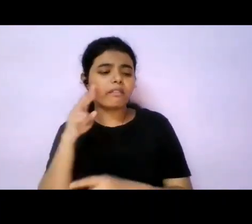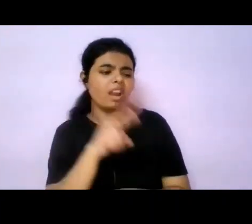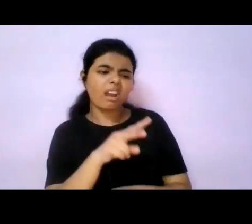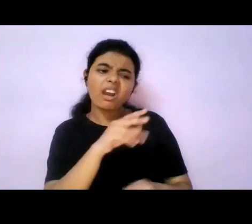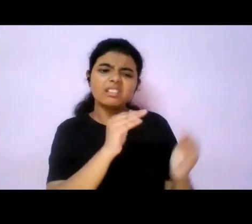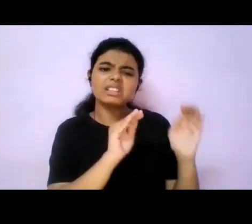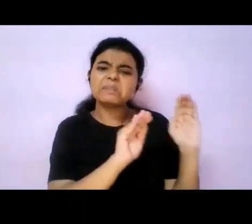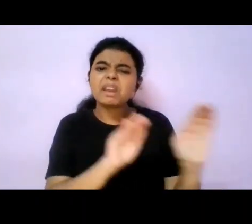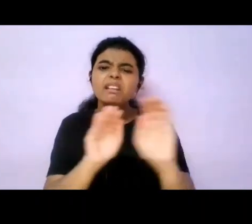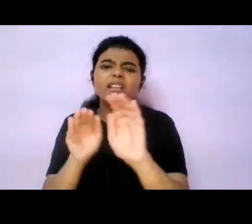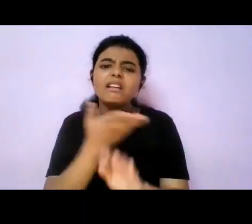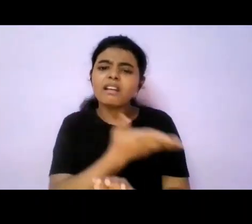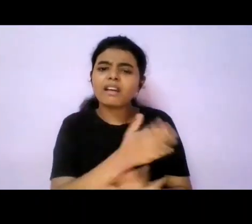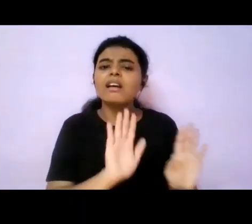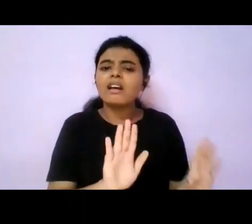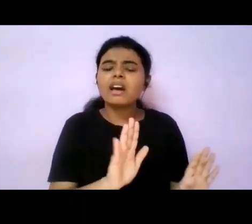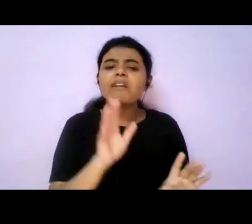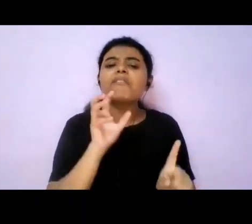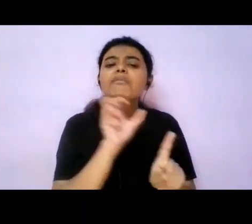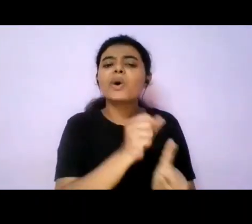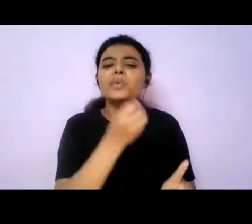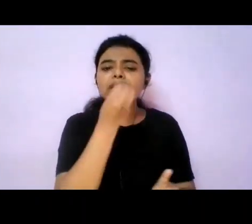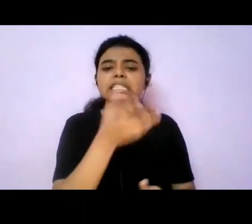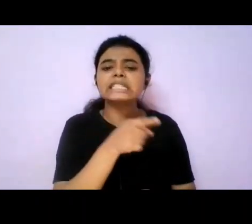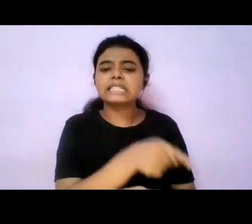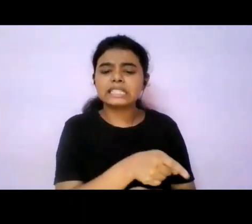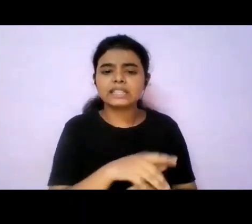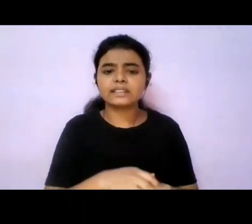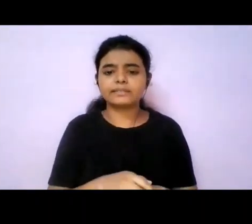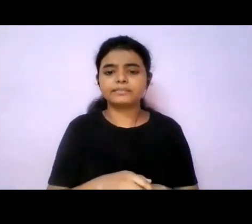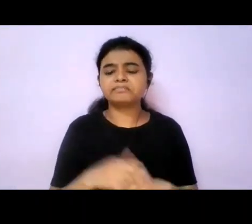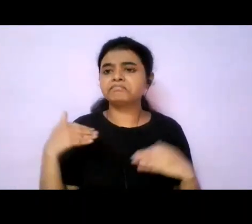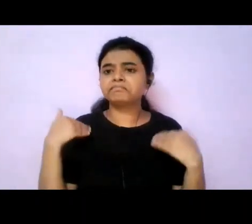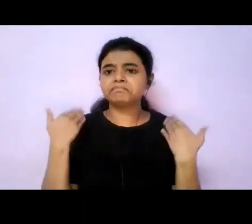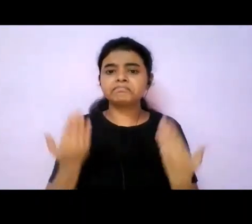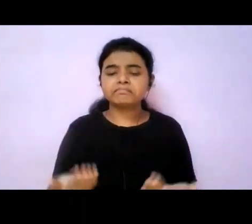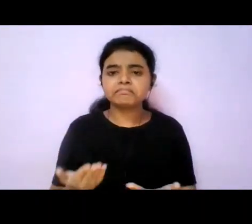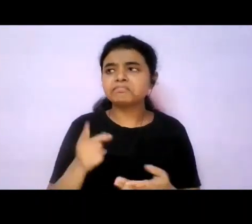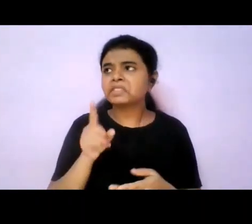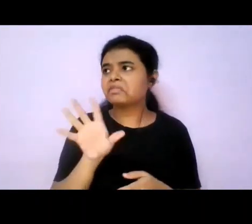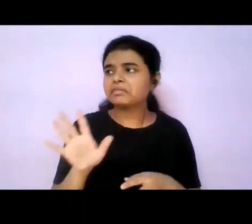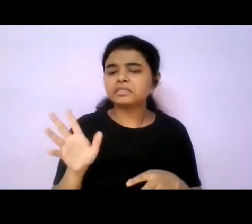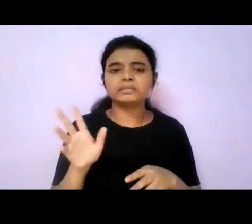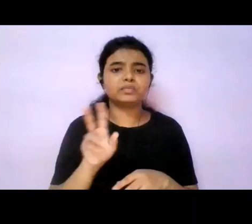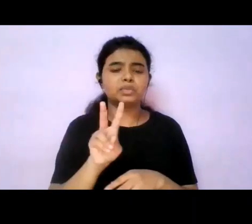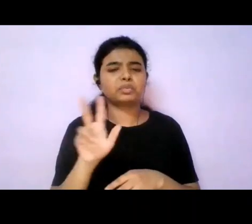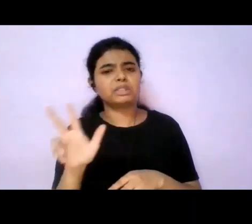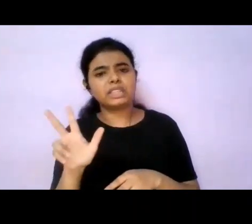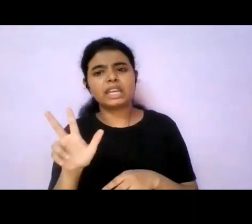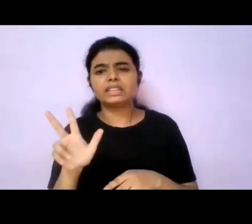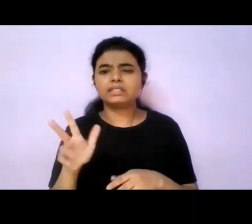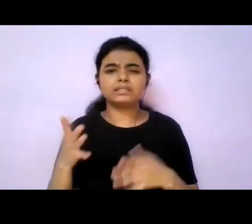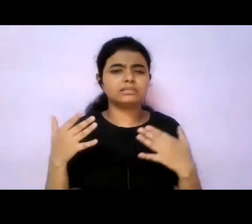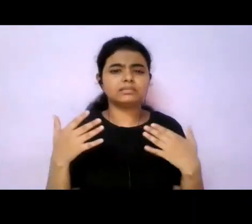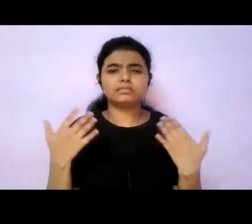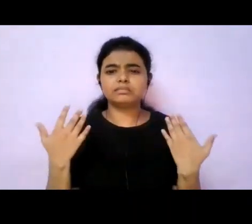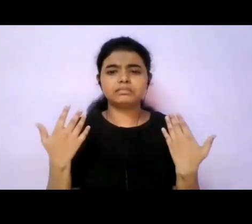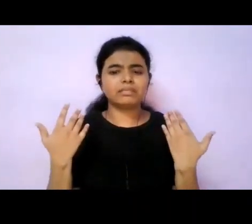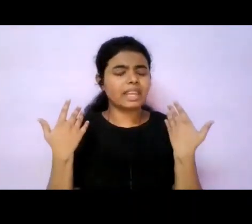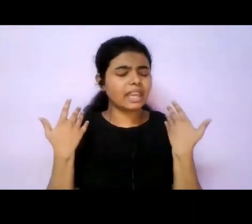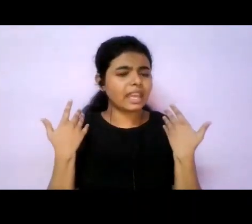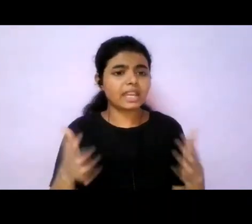Now, over the last 15 to 20 years, I've been lucky enough to spend time with a particular